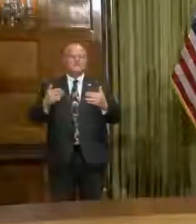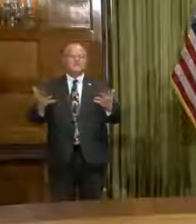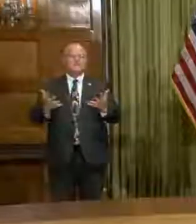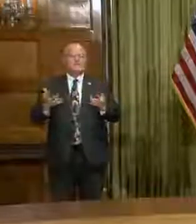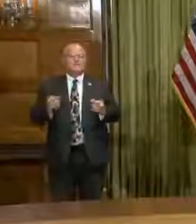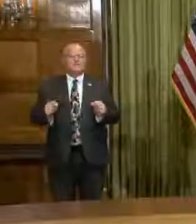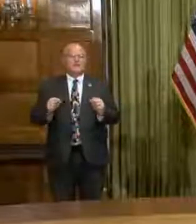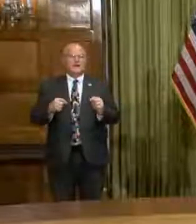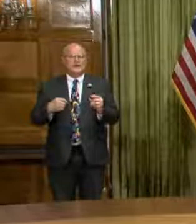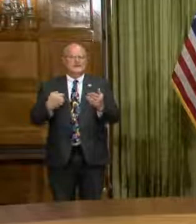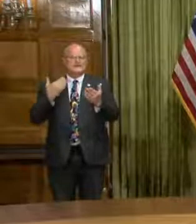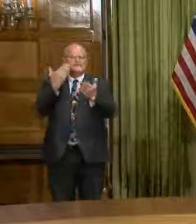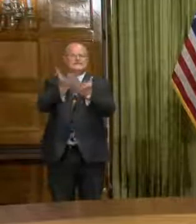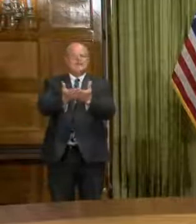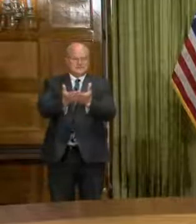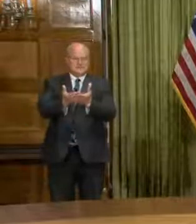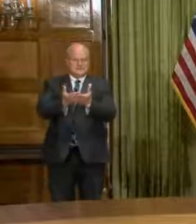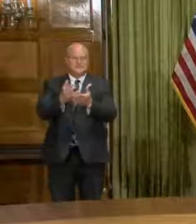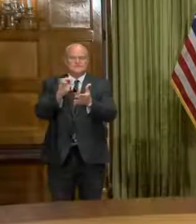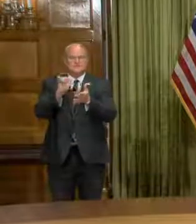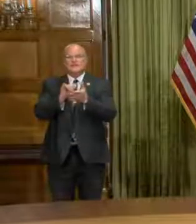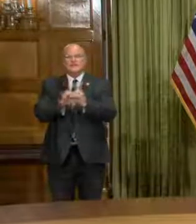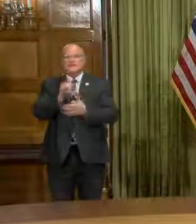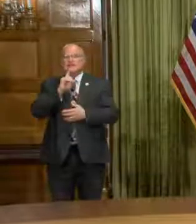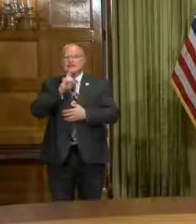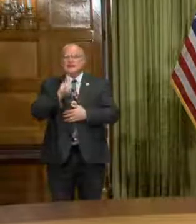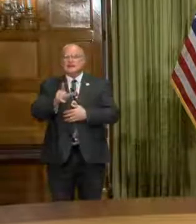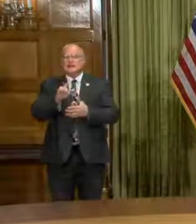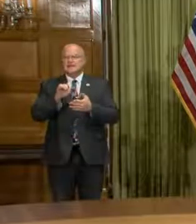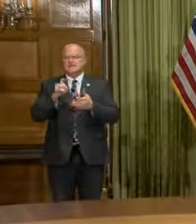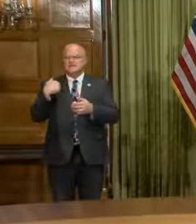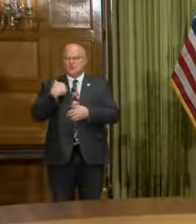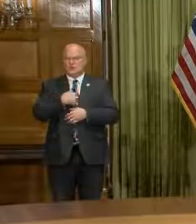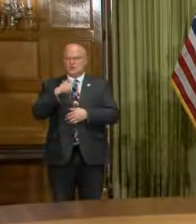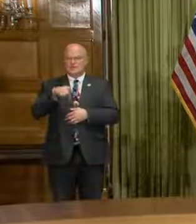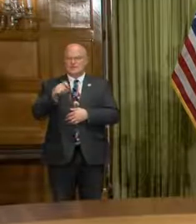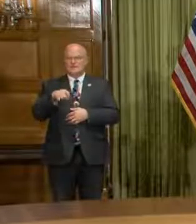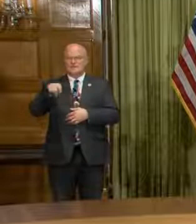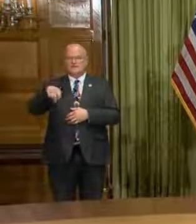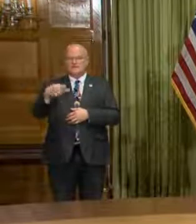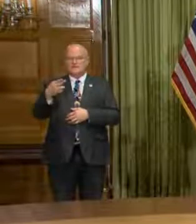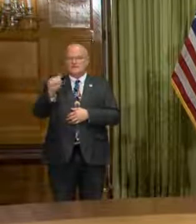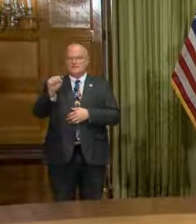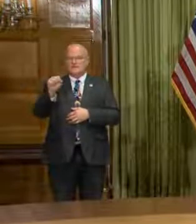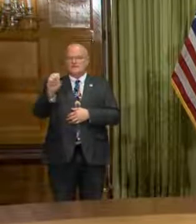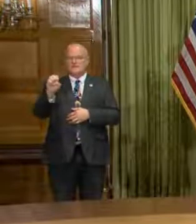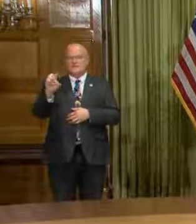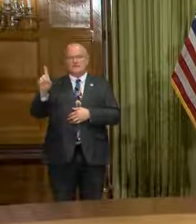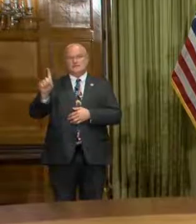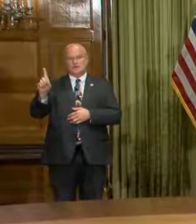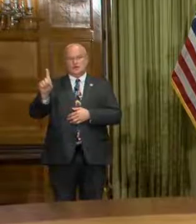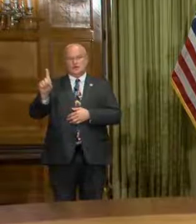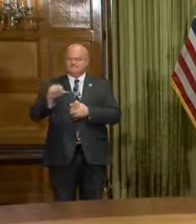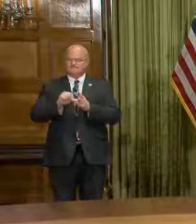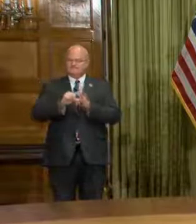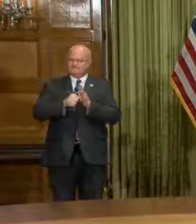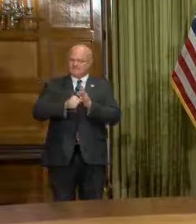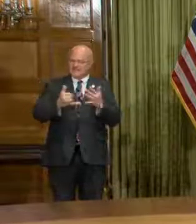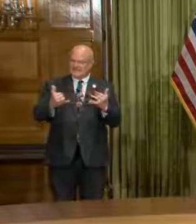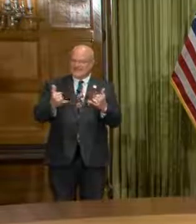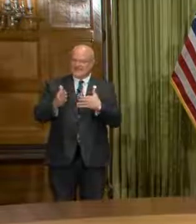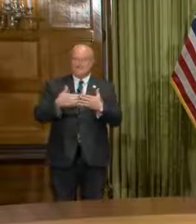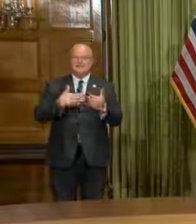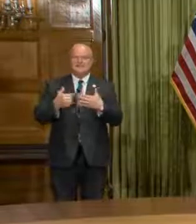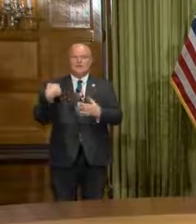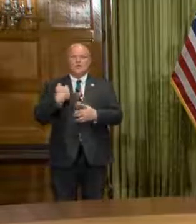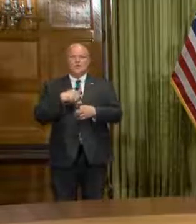are we trying to get to, though? And that is to phase 1. And I want to emphasize quickly that